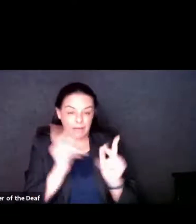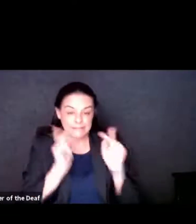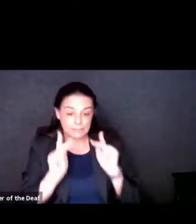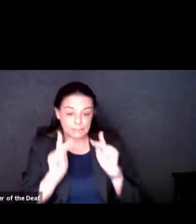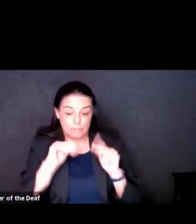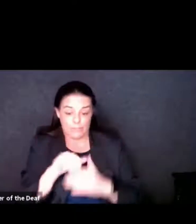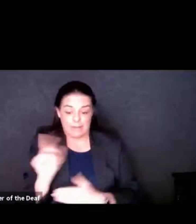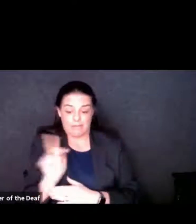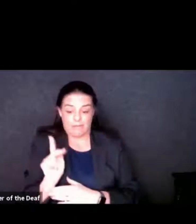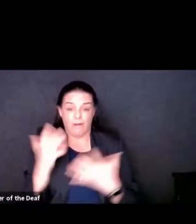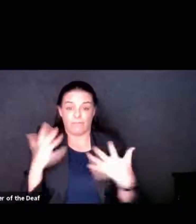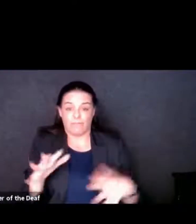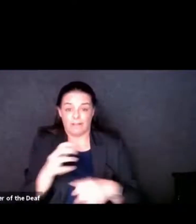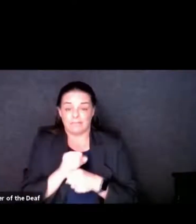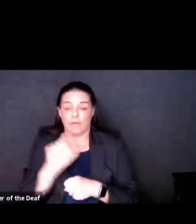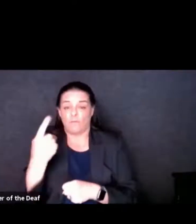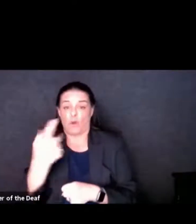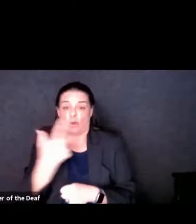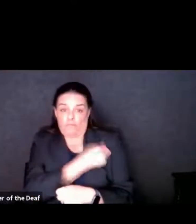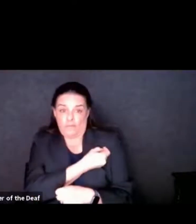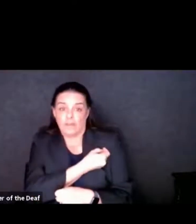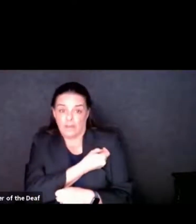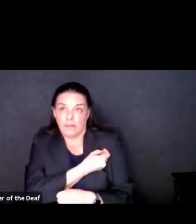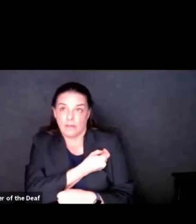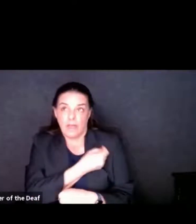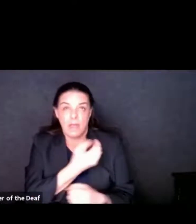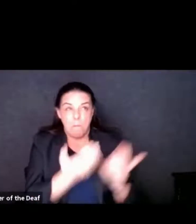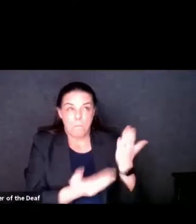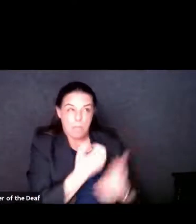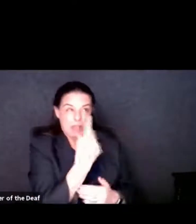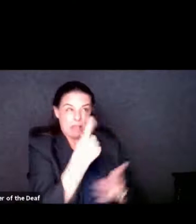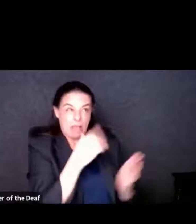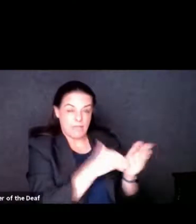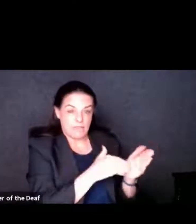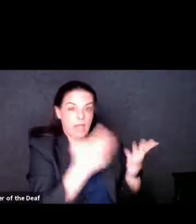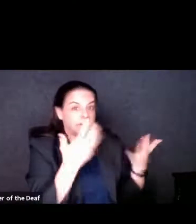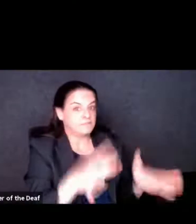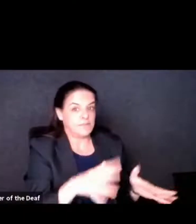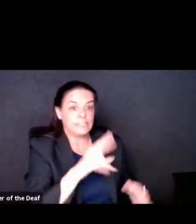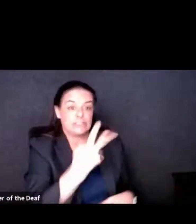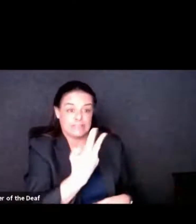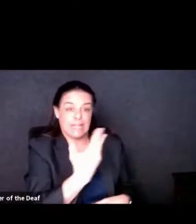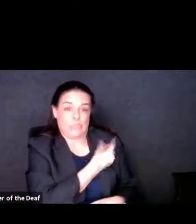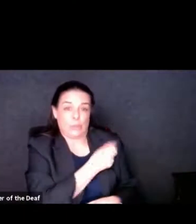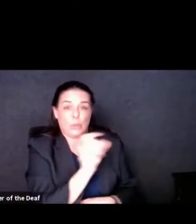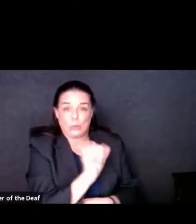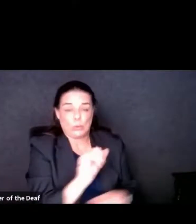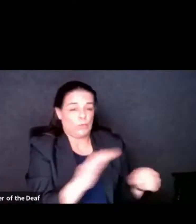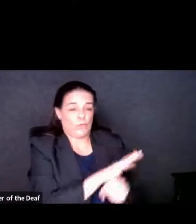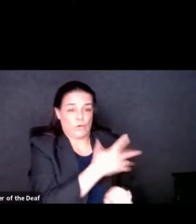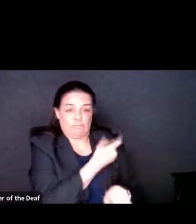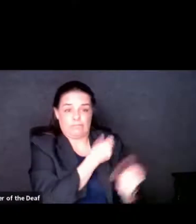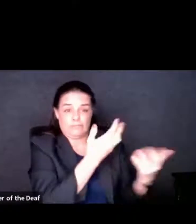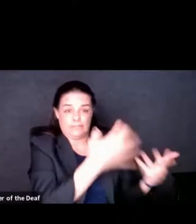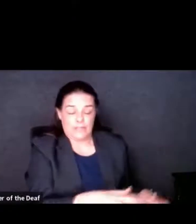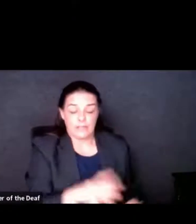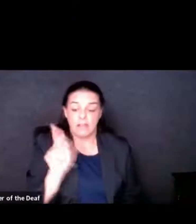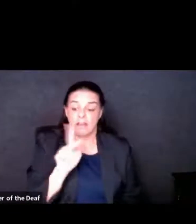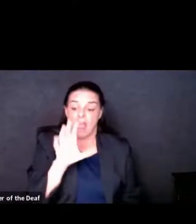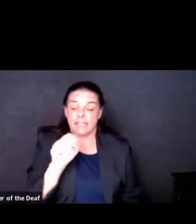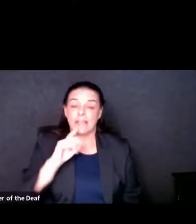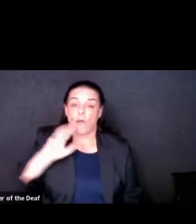have received their first dose, and approximately 11,000 are fully vaccinated. Knox County is actually the 4th leading county in the